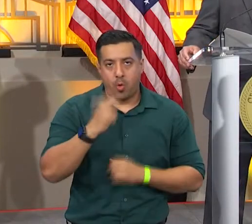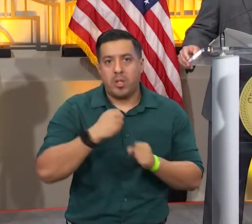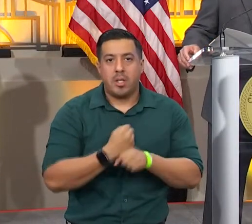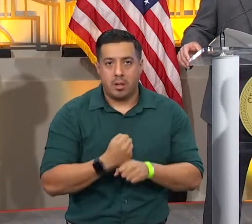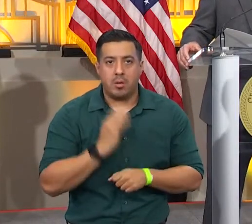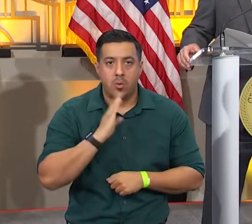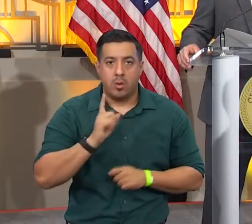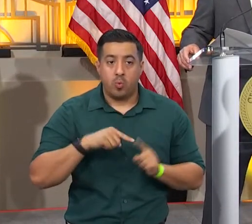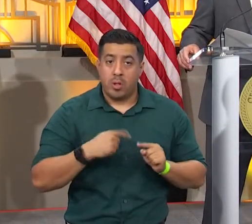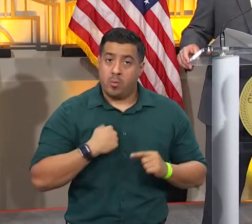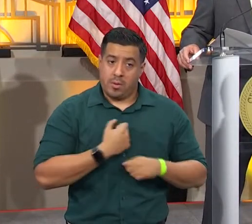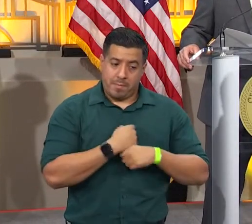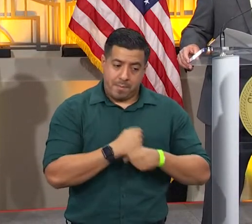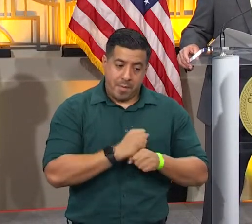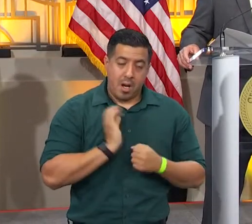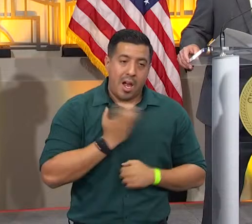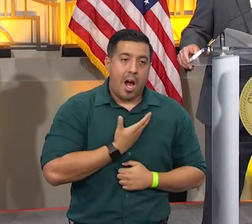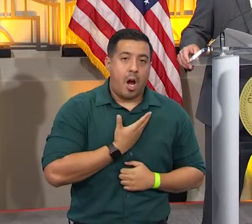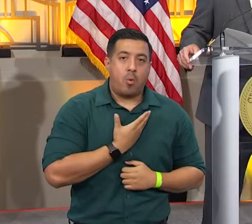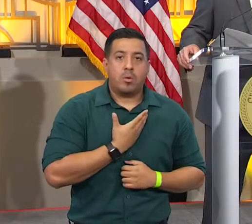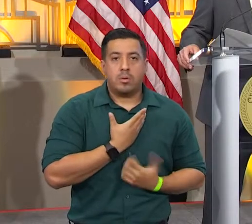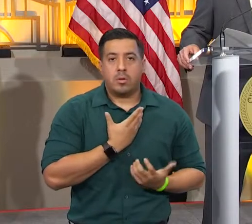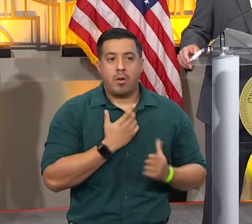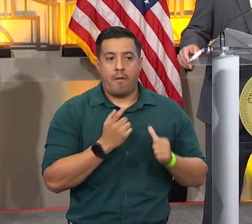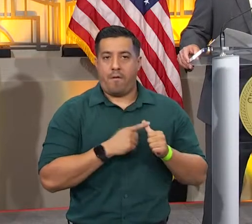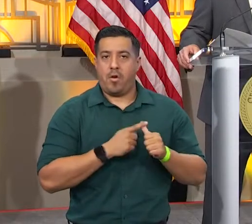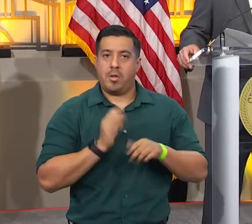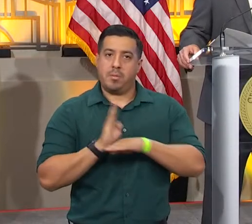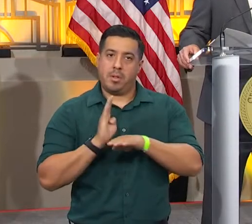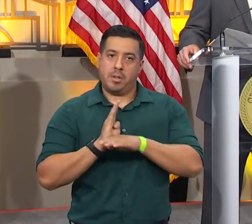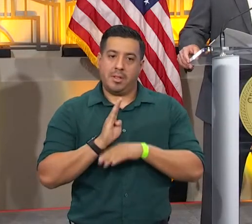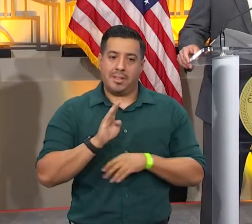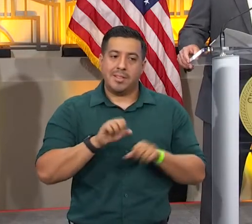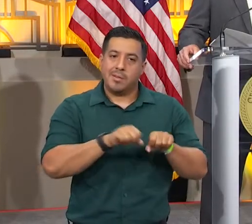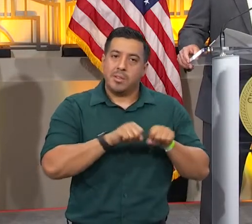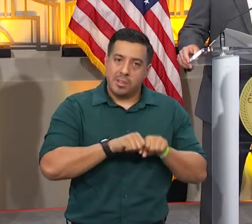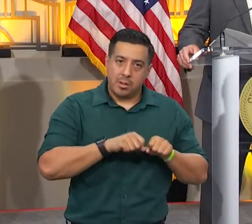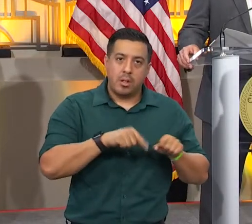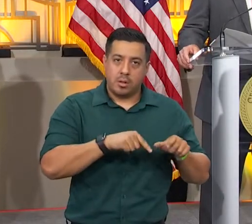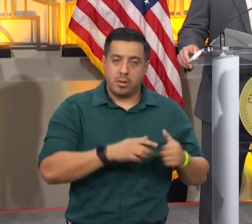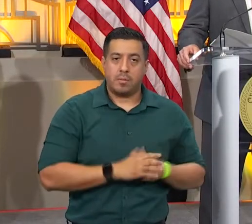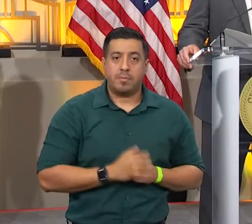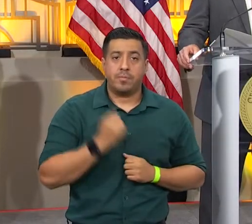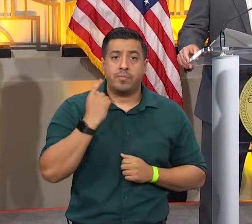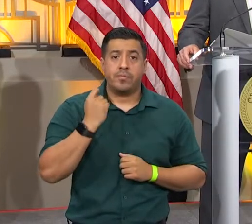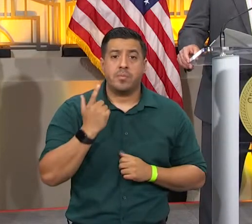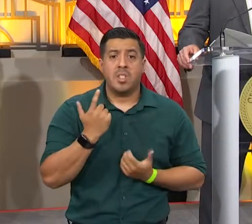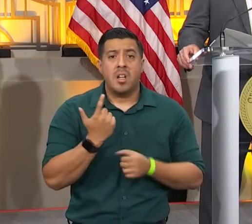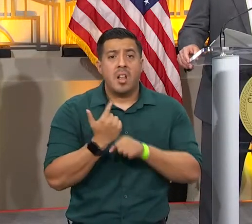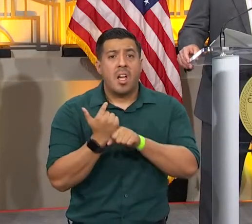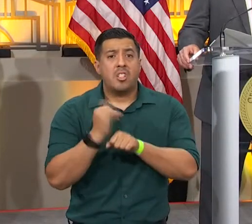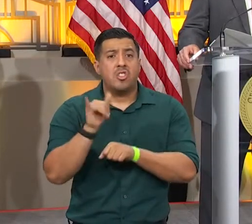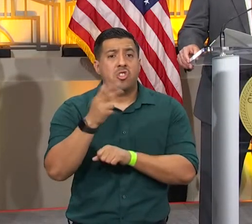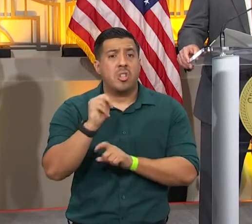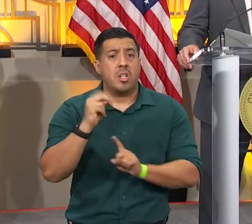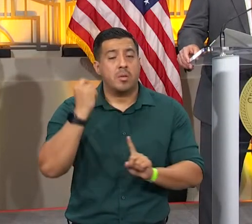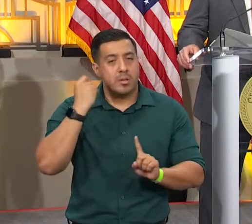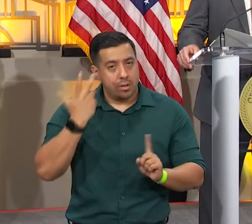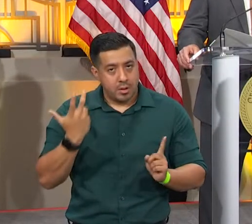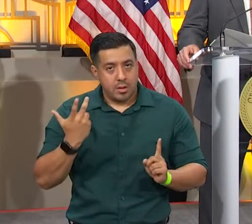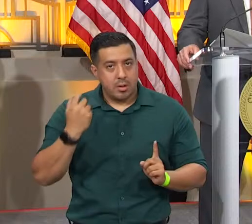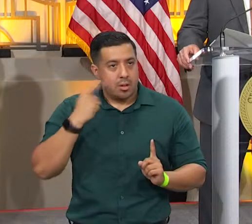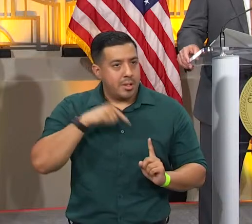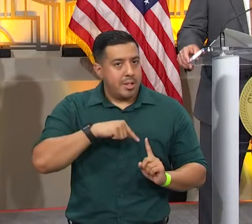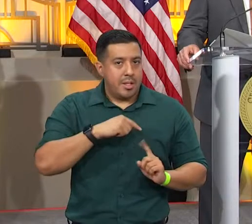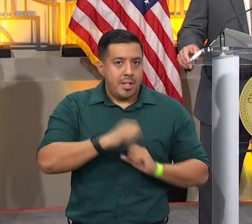we build the world's first commercial space station. Last January, even though the year was